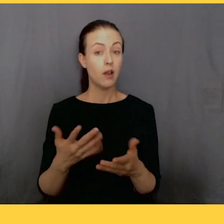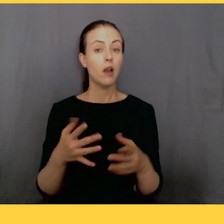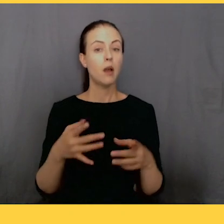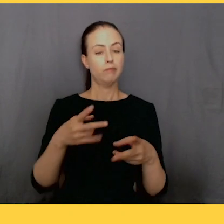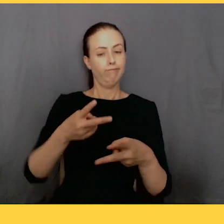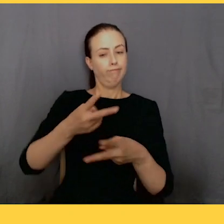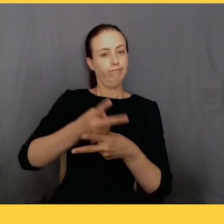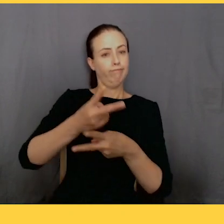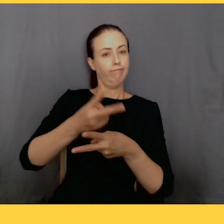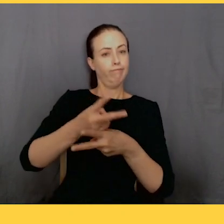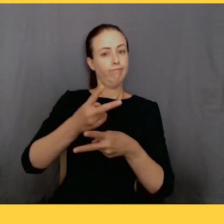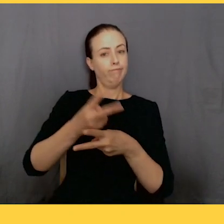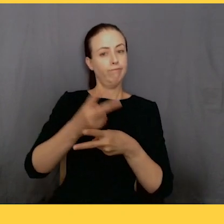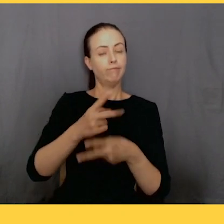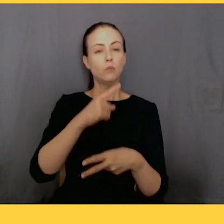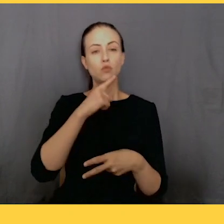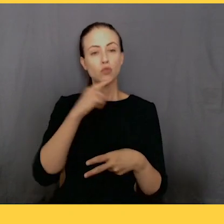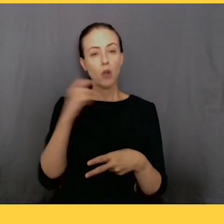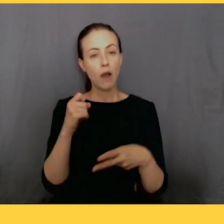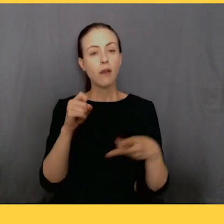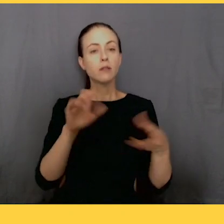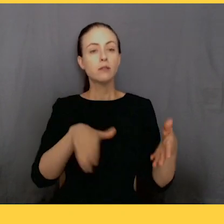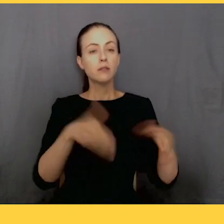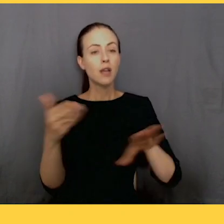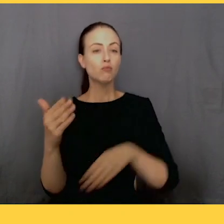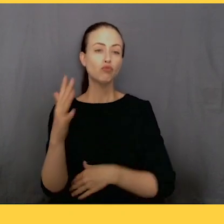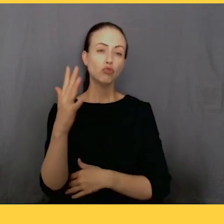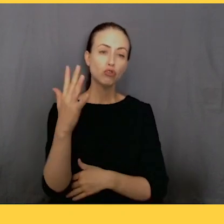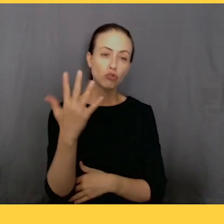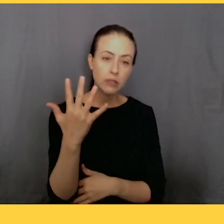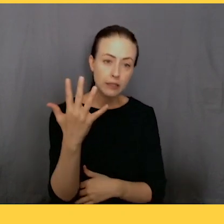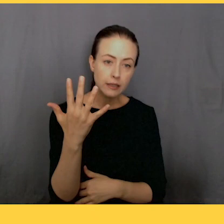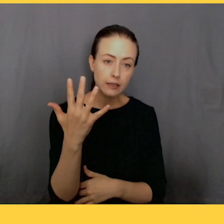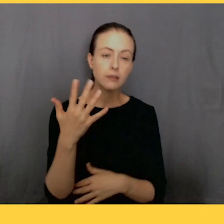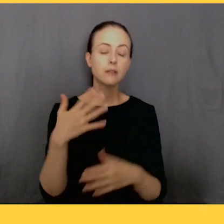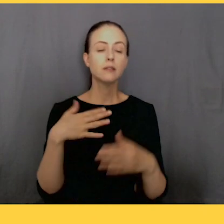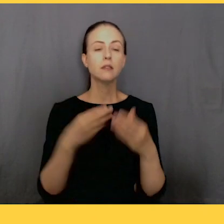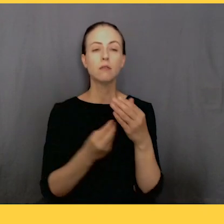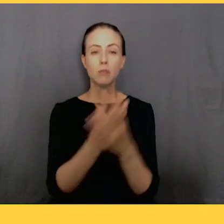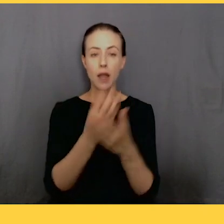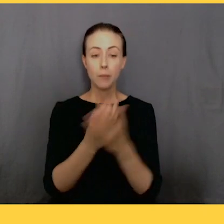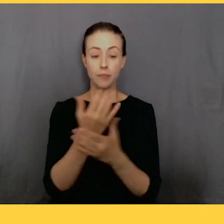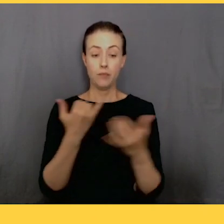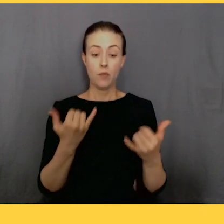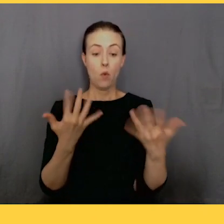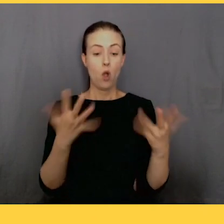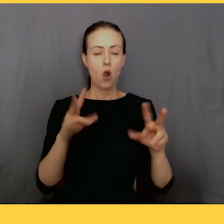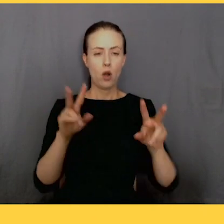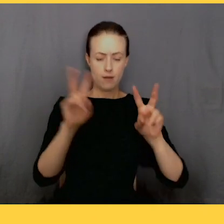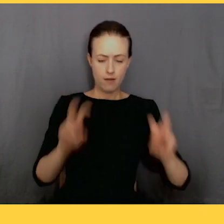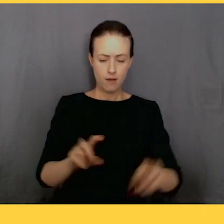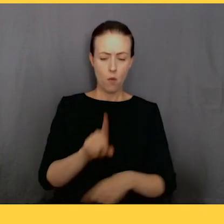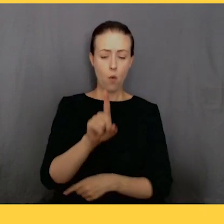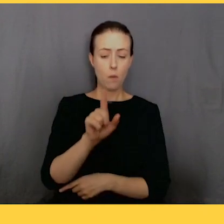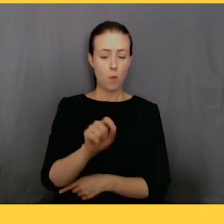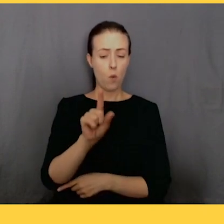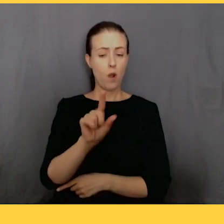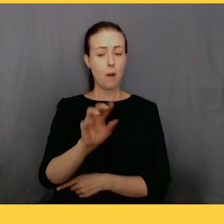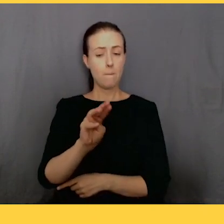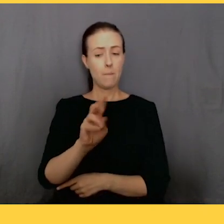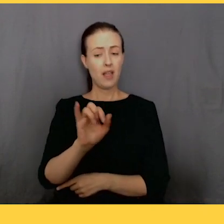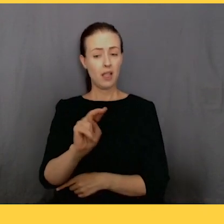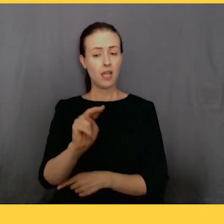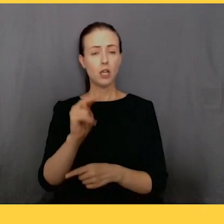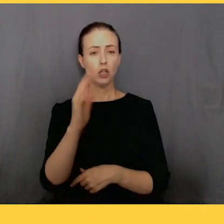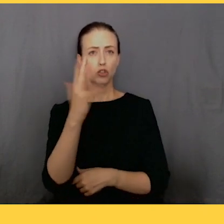management. We currently inspect about 1.1 million trees across our service area every year to determine